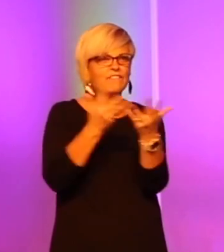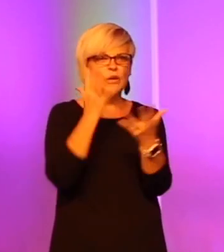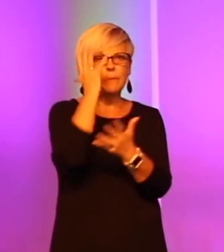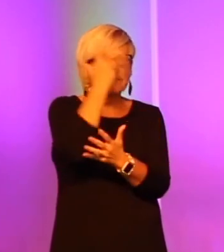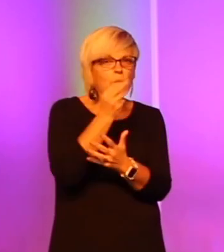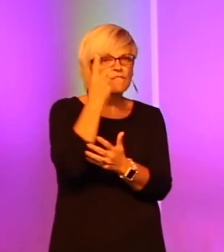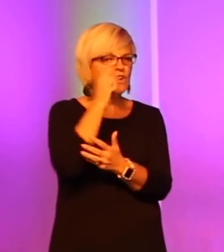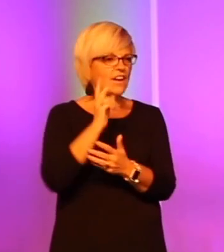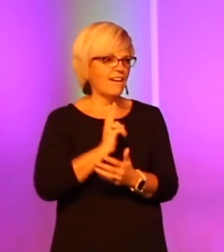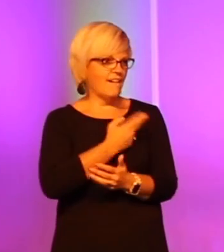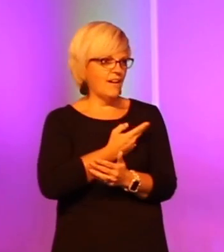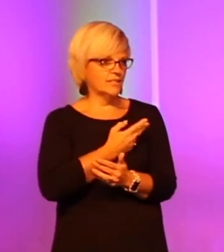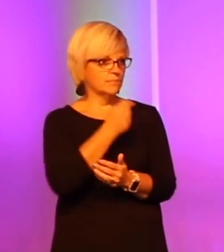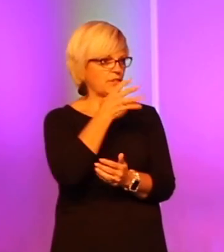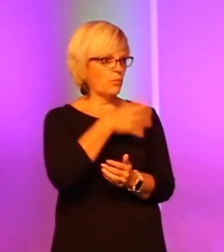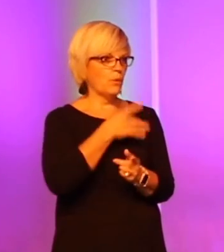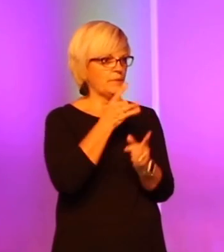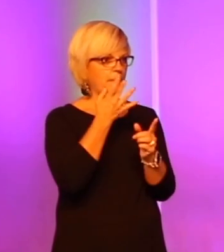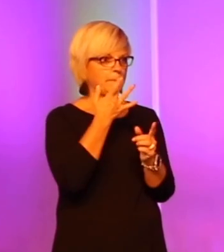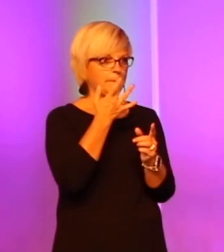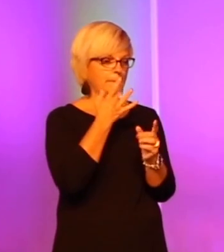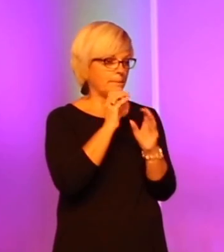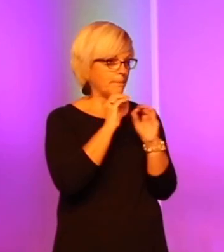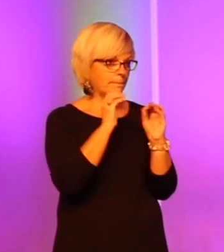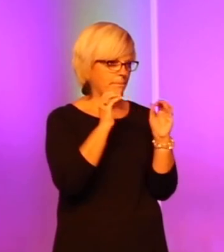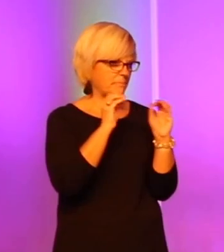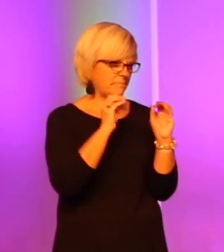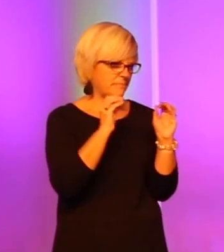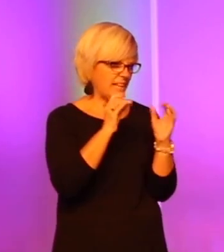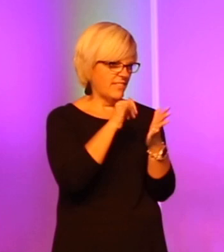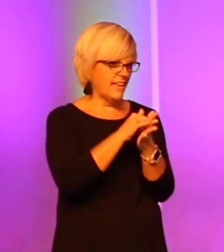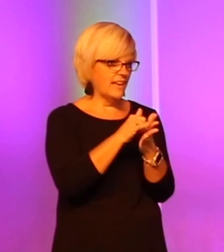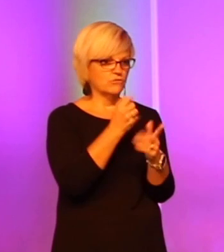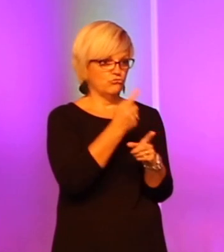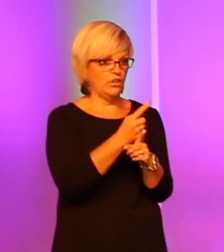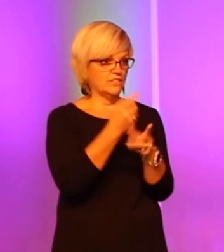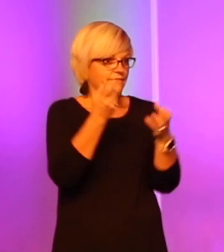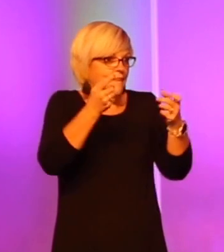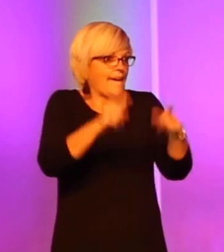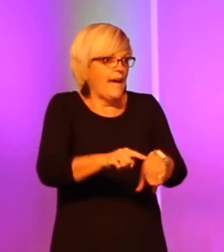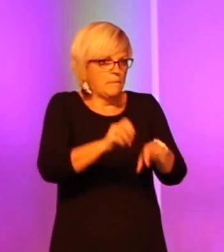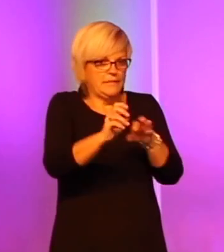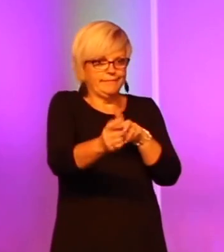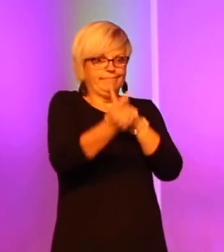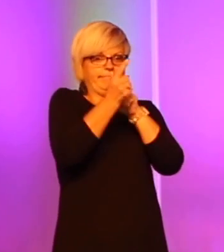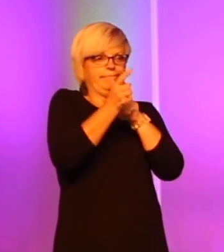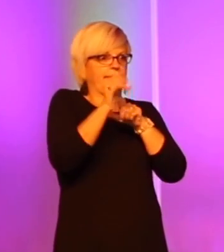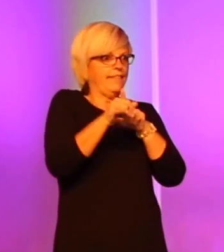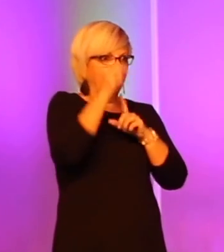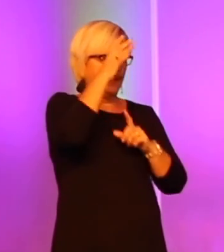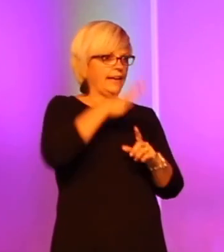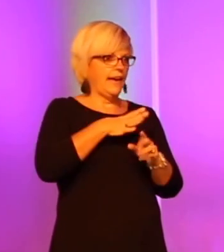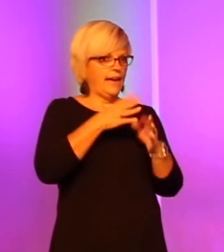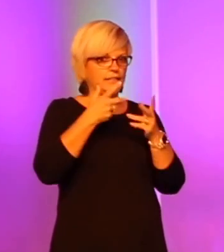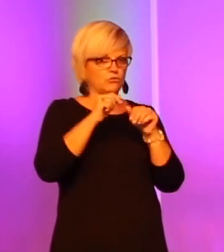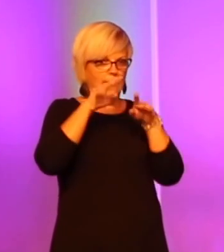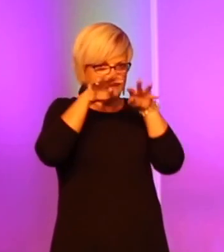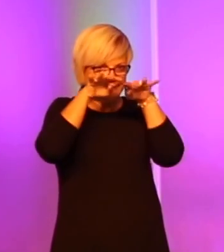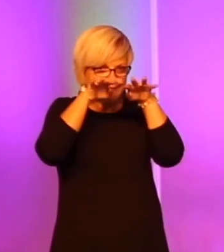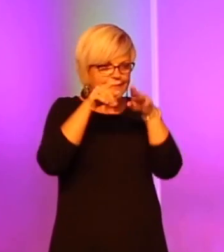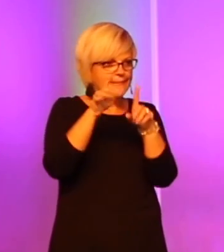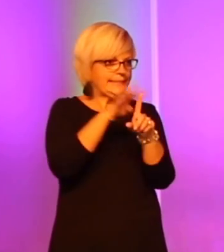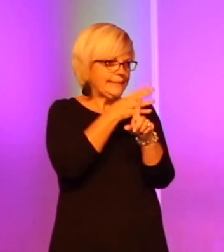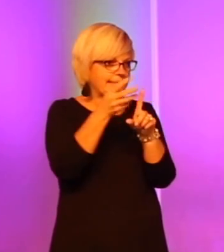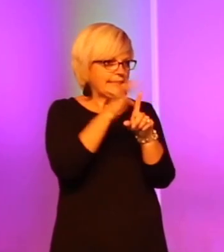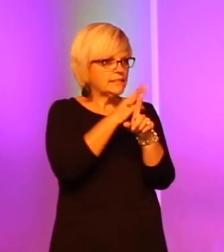that. He's just the flavor of the month. He's just the guy that she's happened to see on the street to seduce. So temptation does that. It's